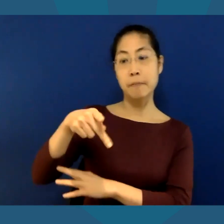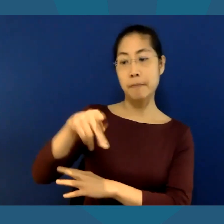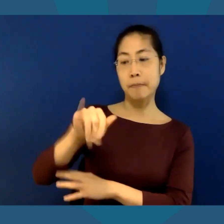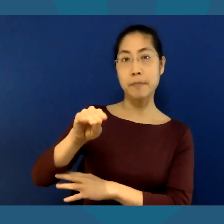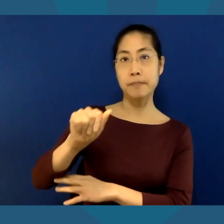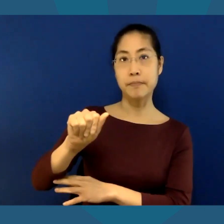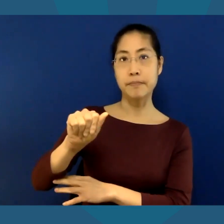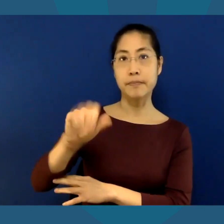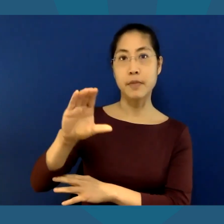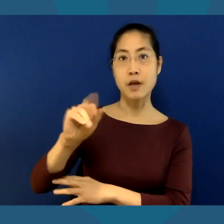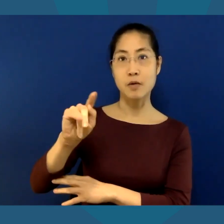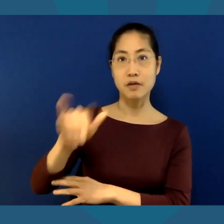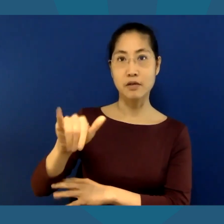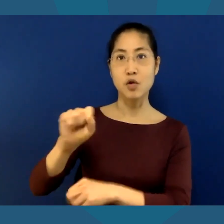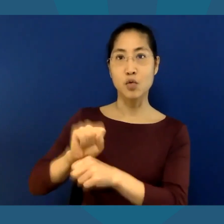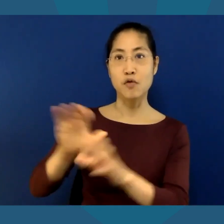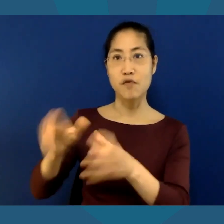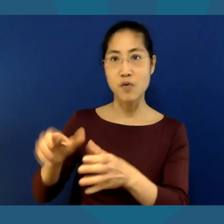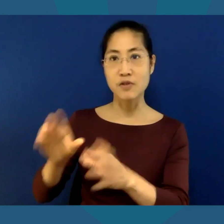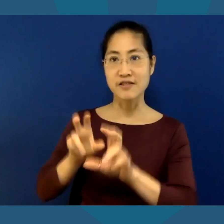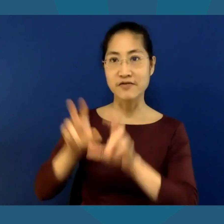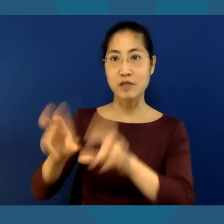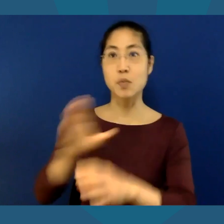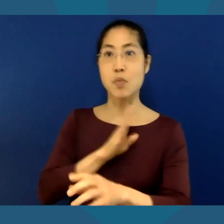Pima County Workforce Investment Board,